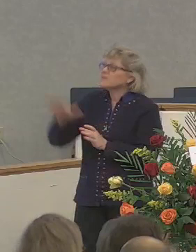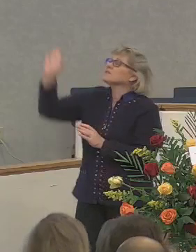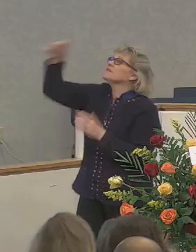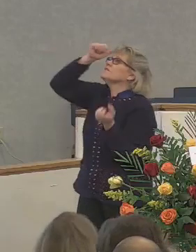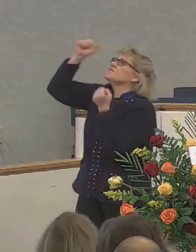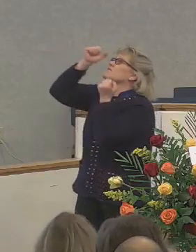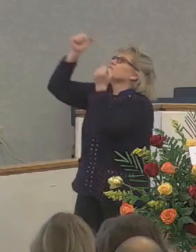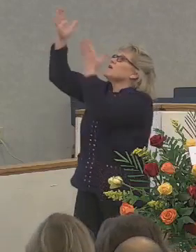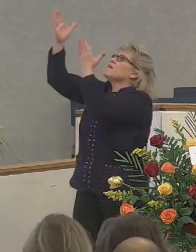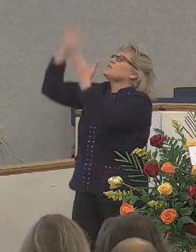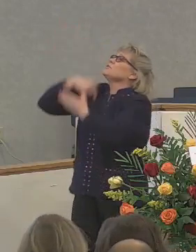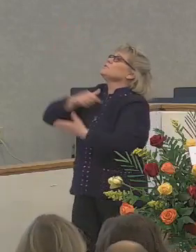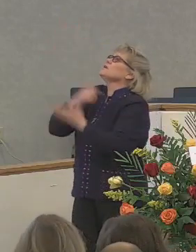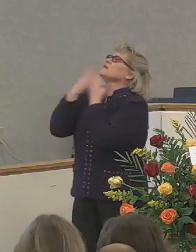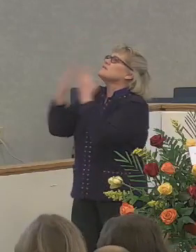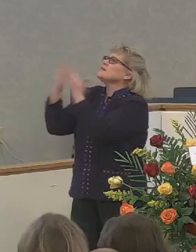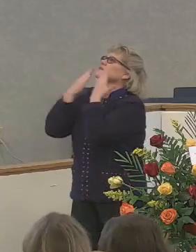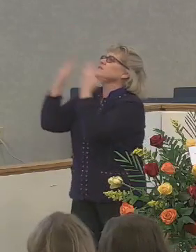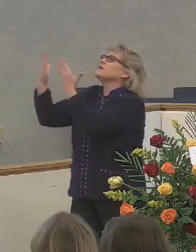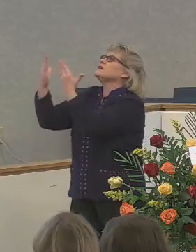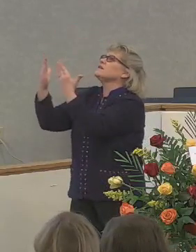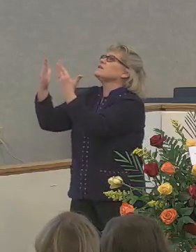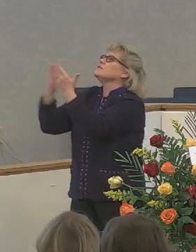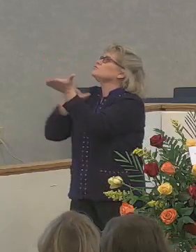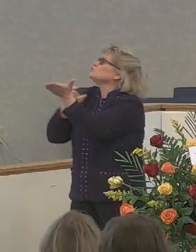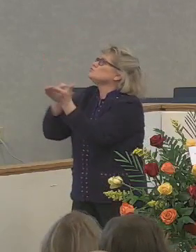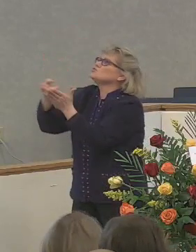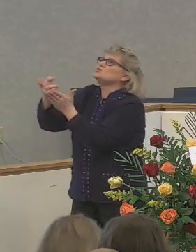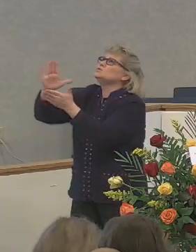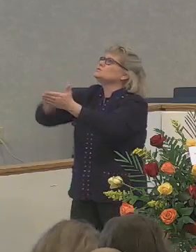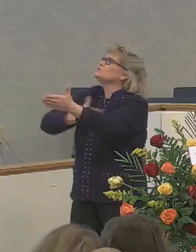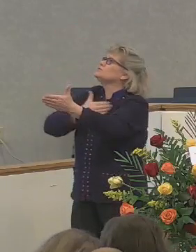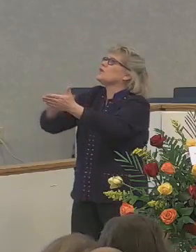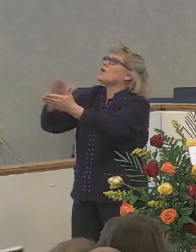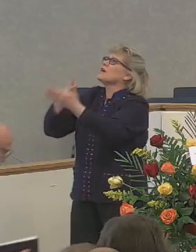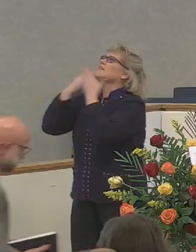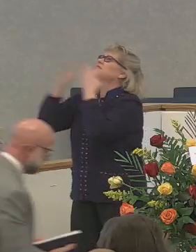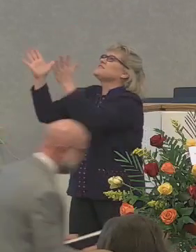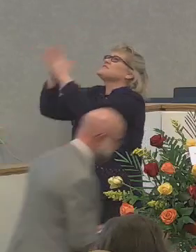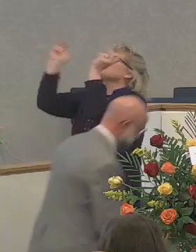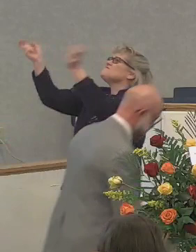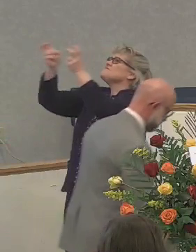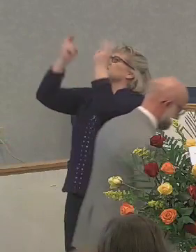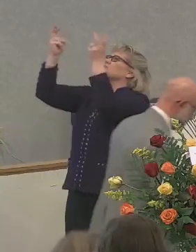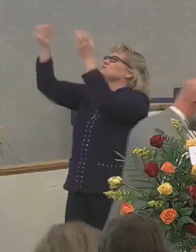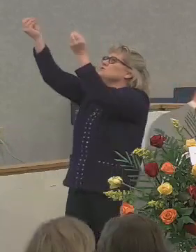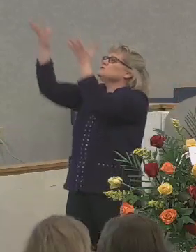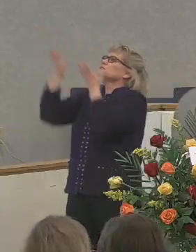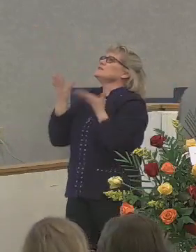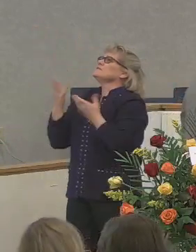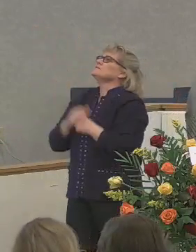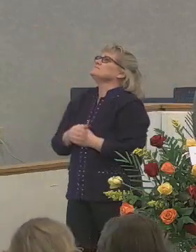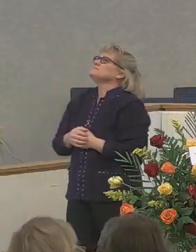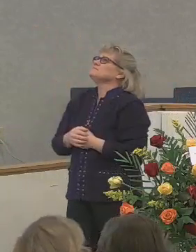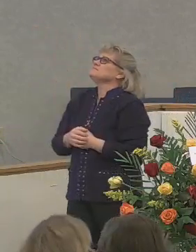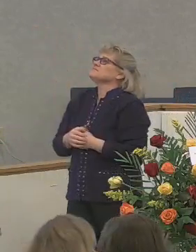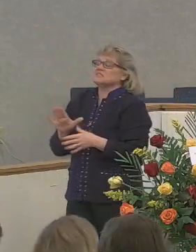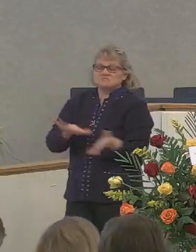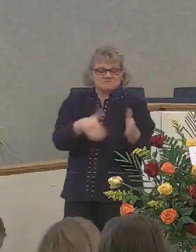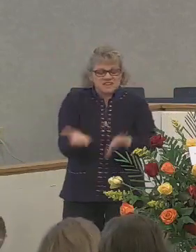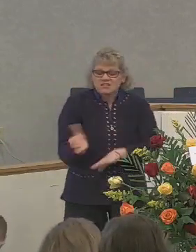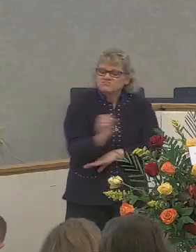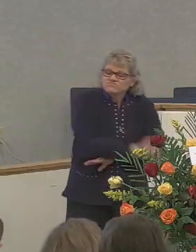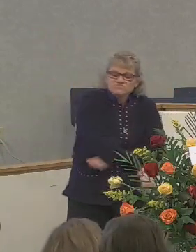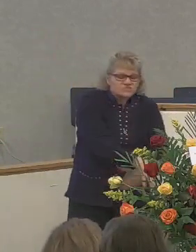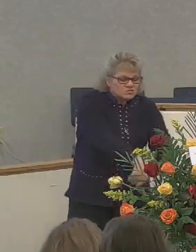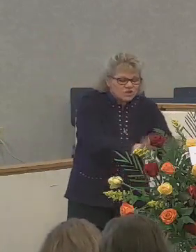Father, we thank you for this truth in song. We thank you for the victory that you've given over death and hell and the